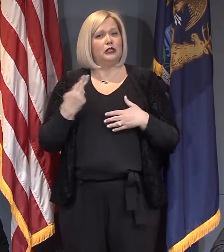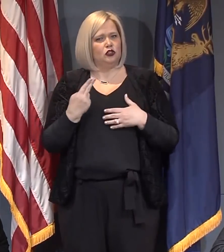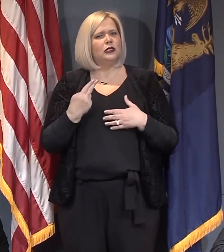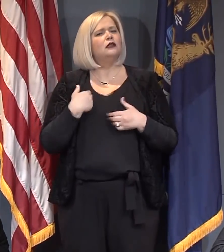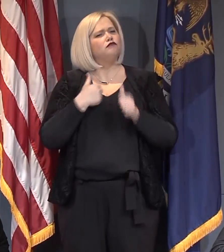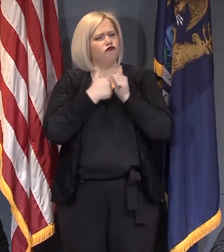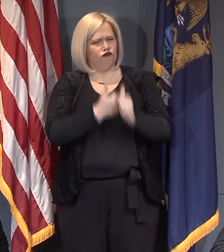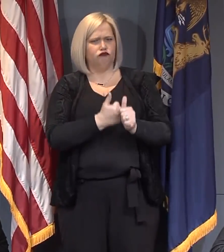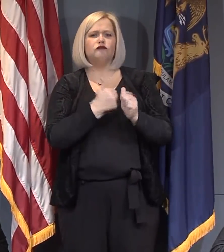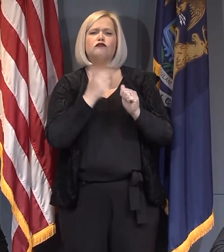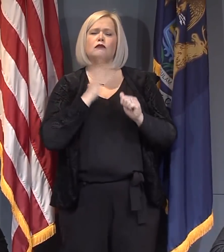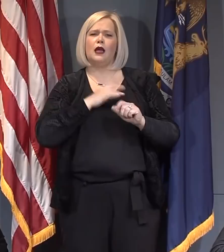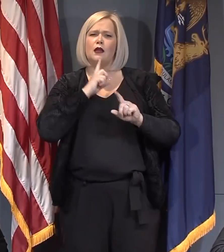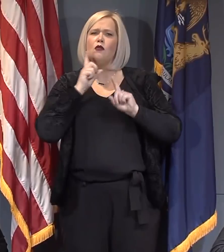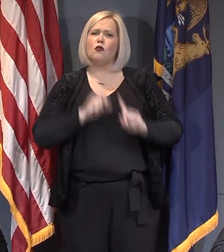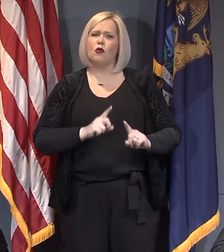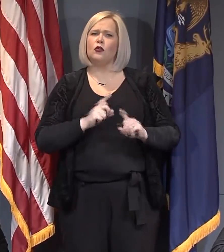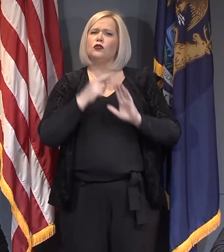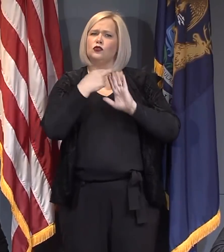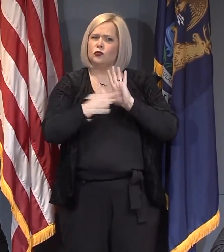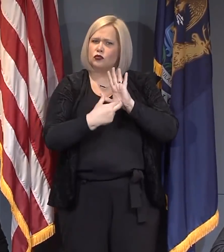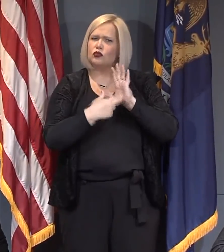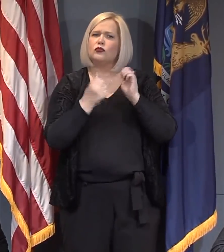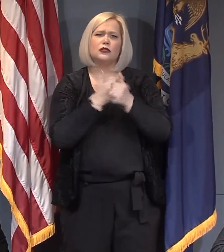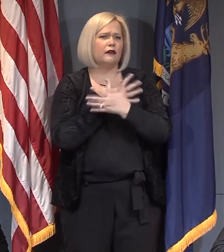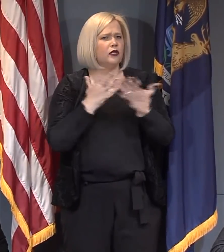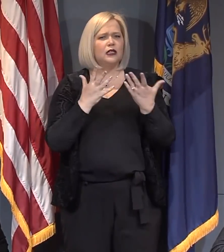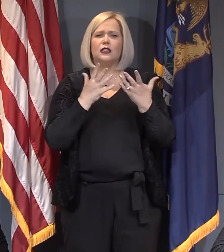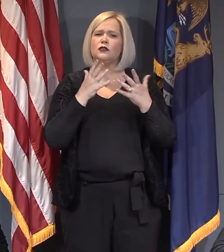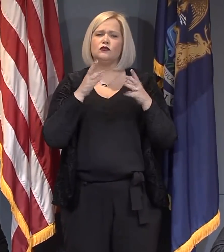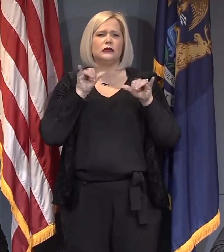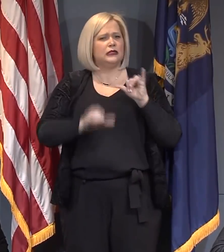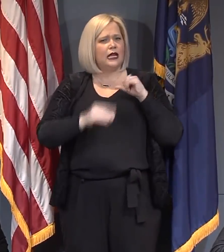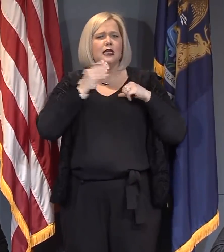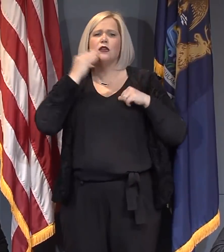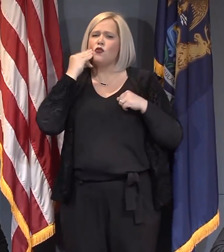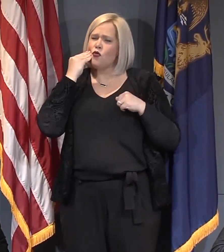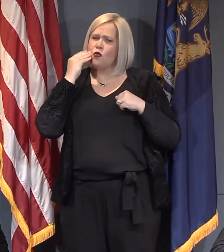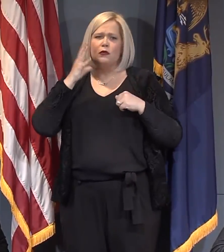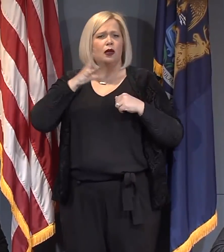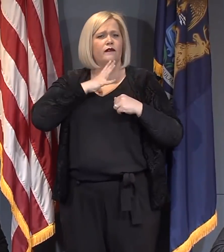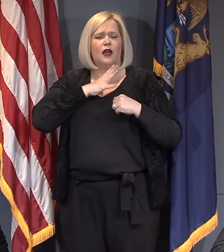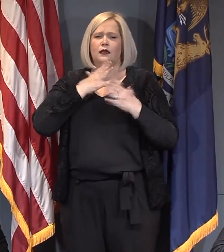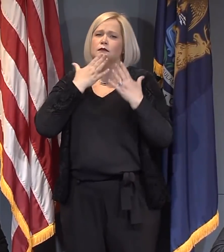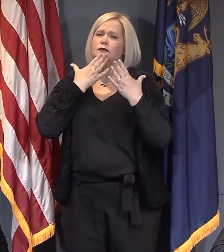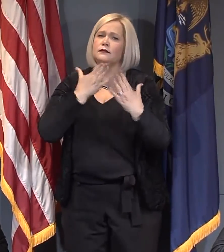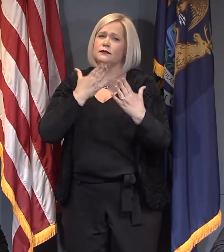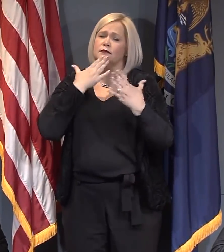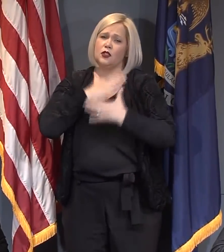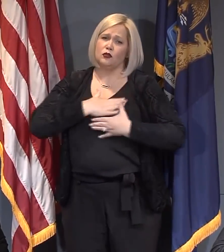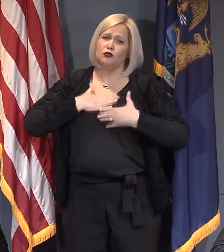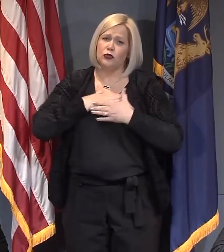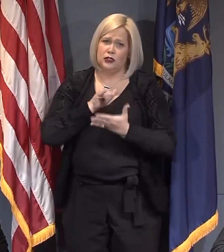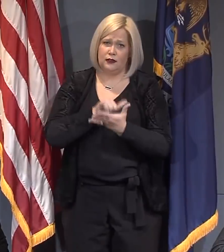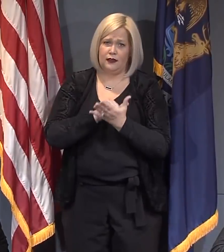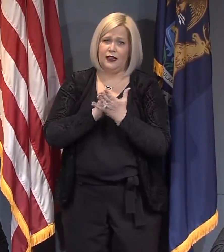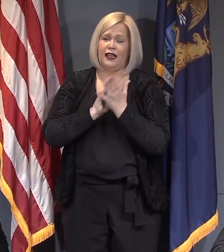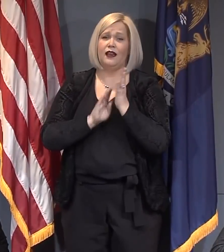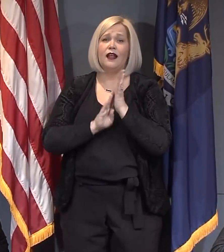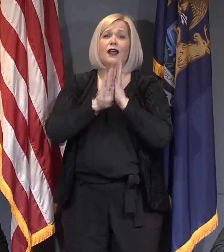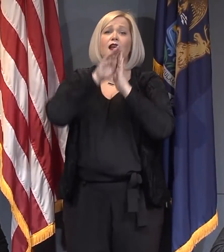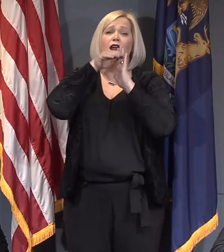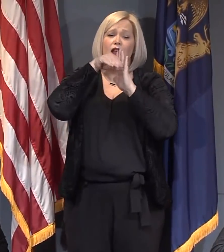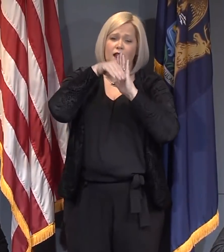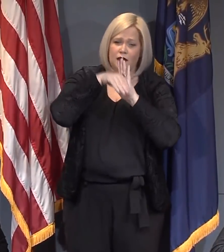part, and I'm grateful for that. You're the reason that we are driving this curve down. The stay-home order has worked because